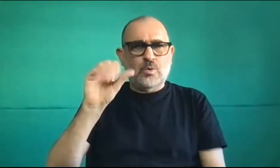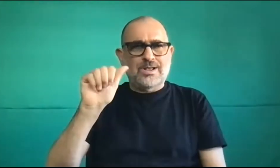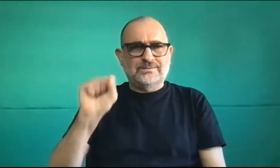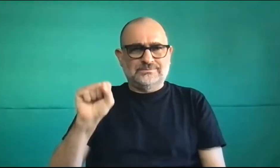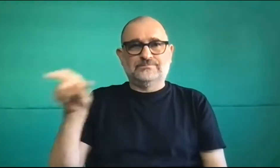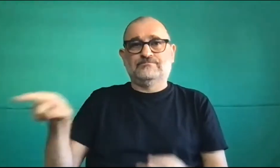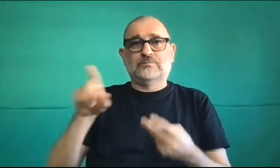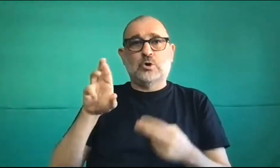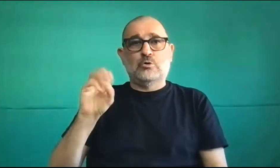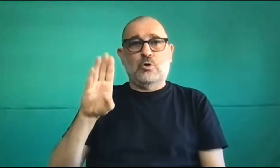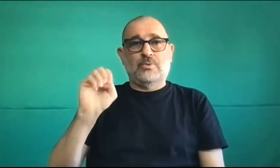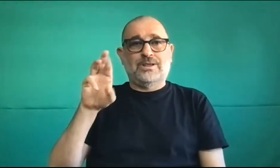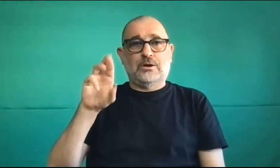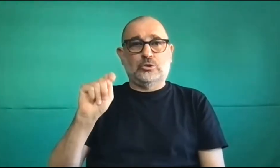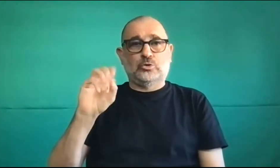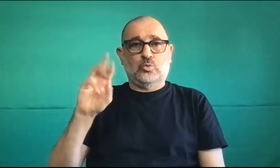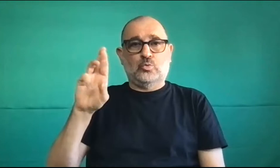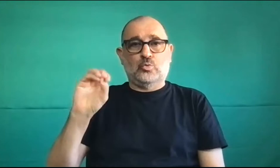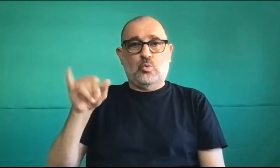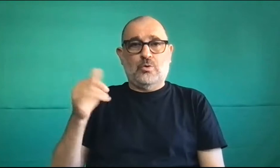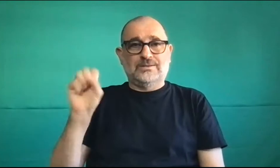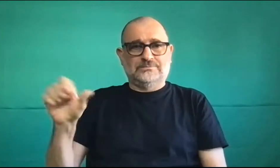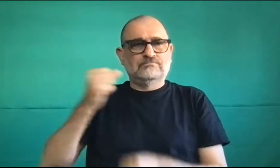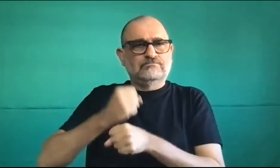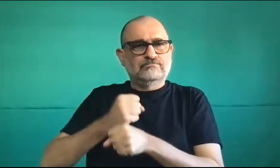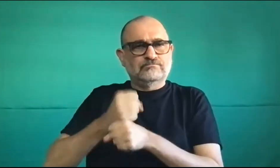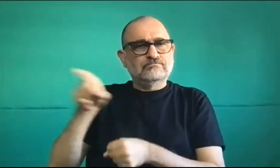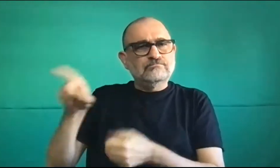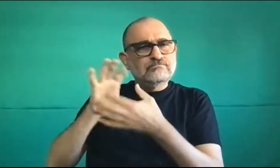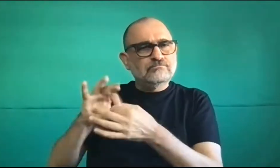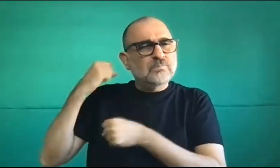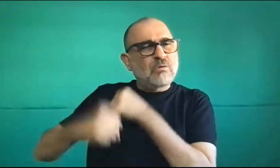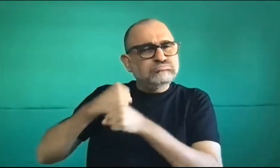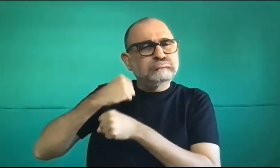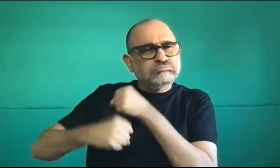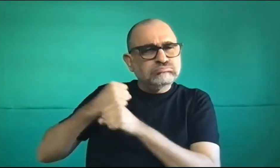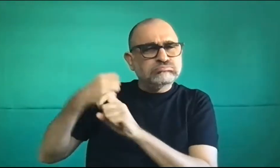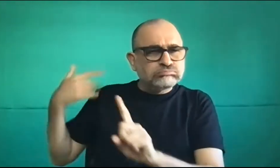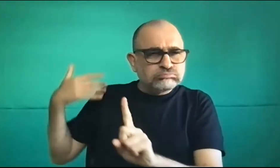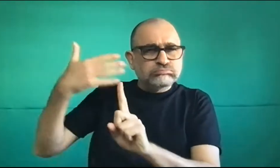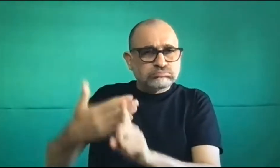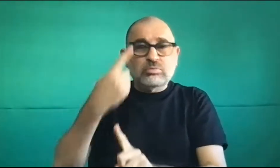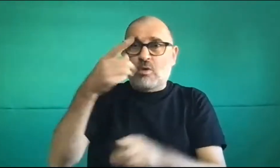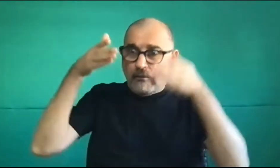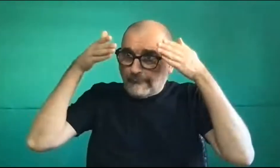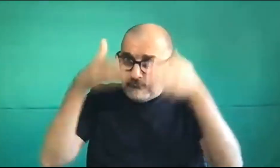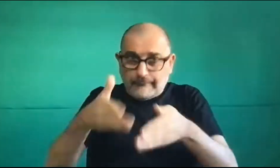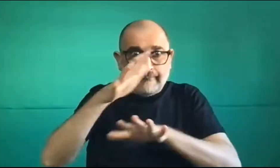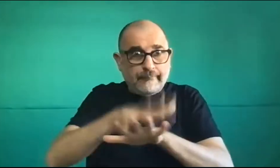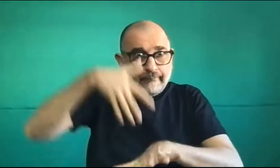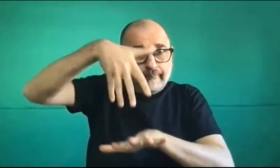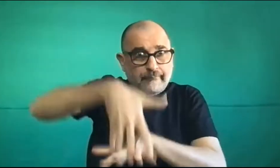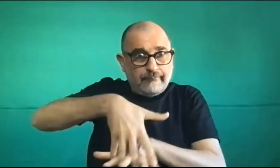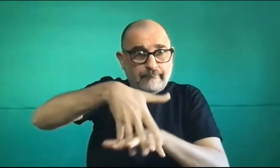also Afro-descendants. And we also have Adrian Diaz, who